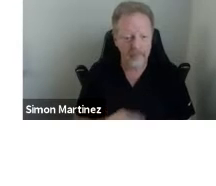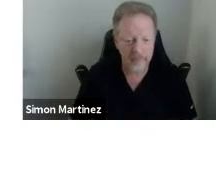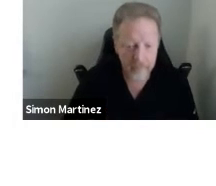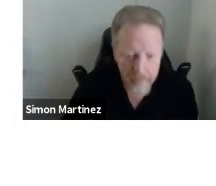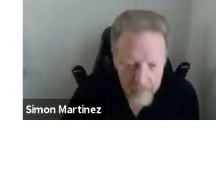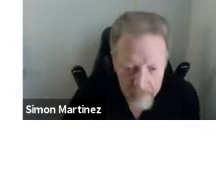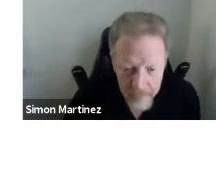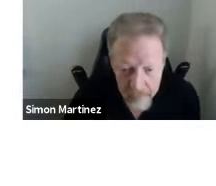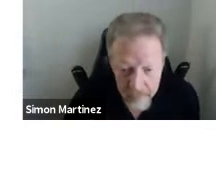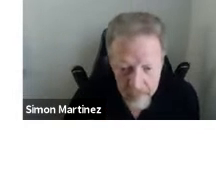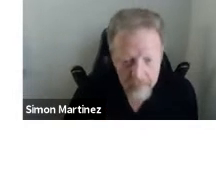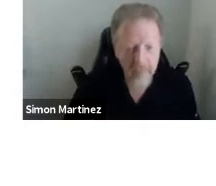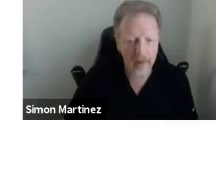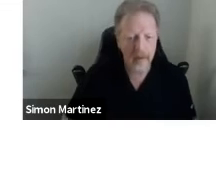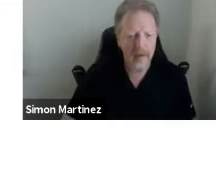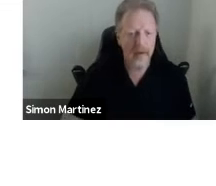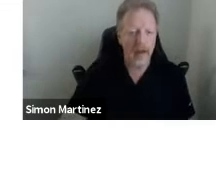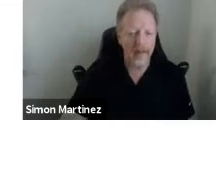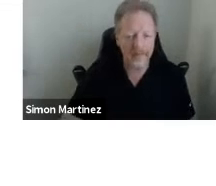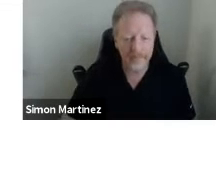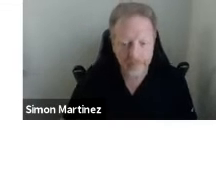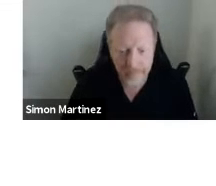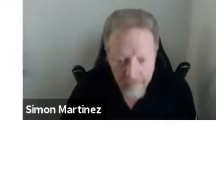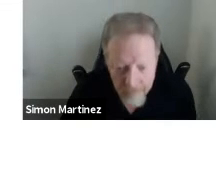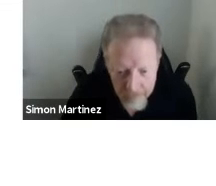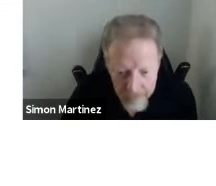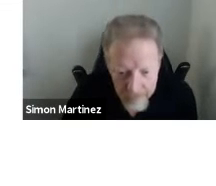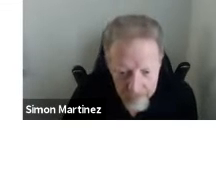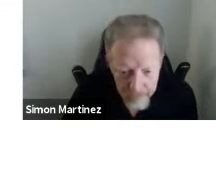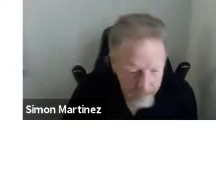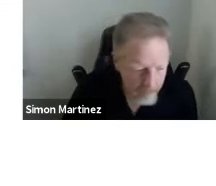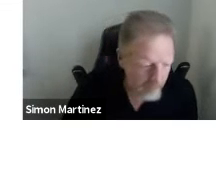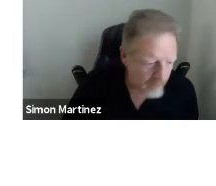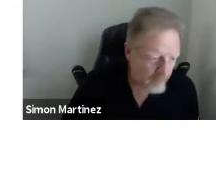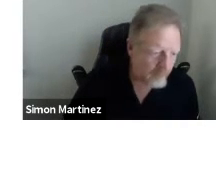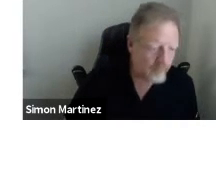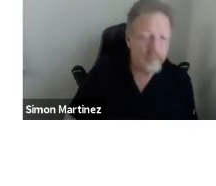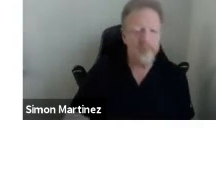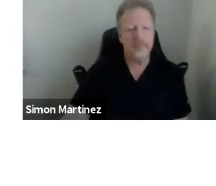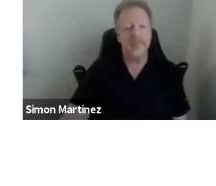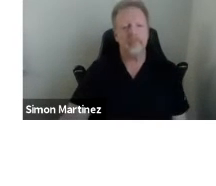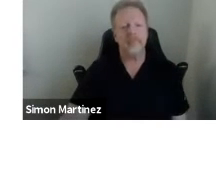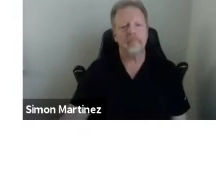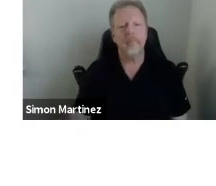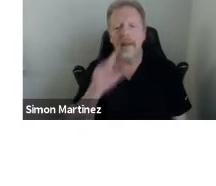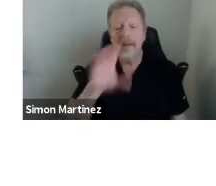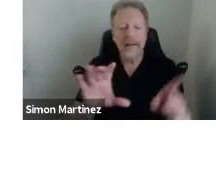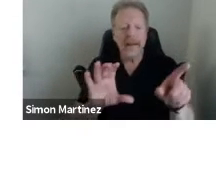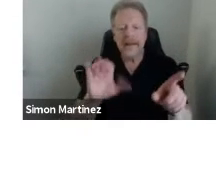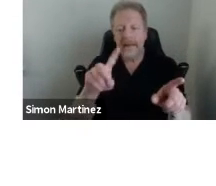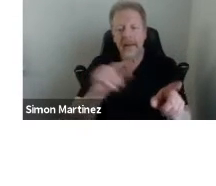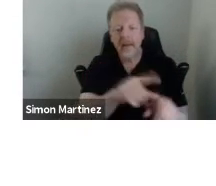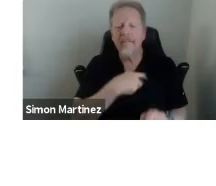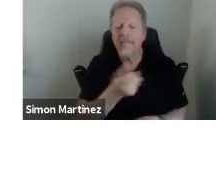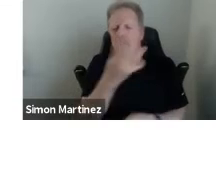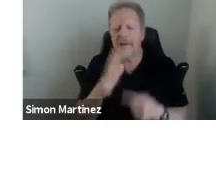Okay, go ahead, Simon. And go ahead, Cindy. Here are a couple samples of